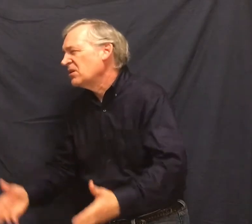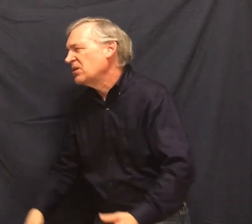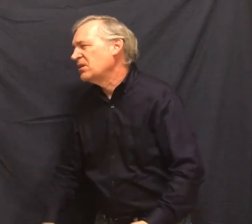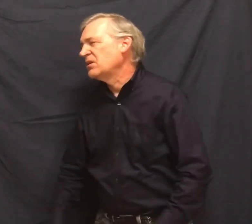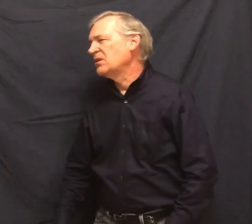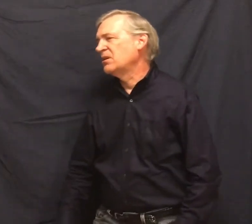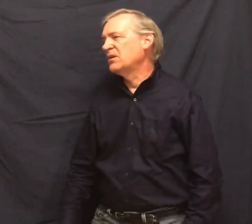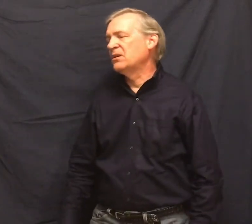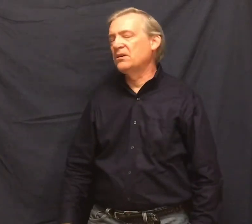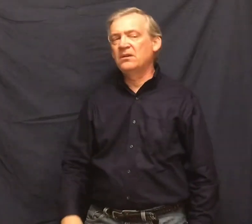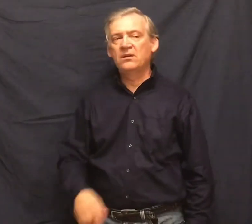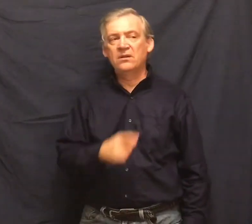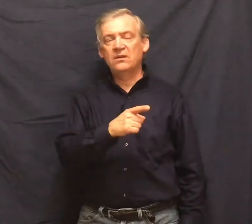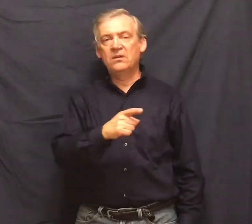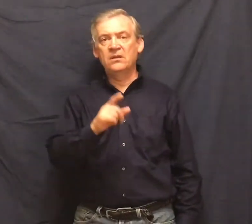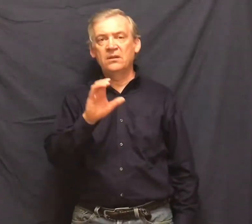Candy looked for help from face to face.